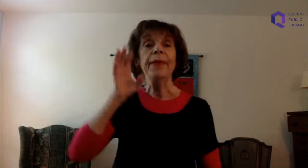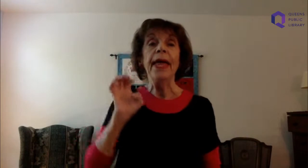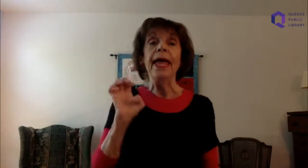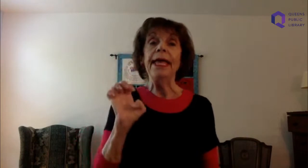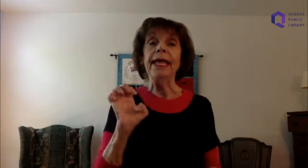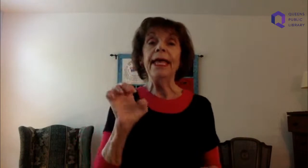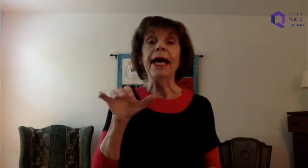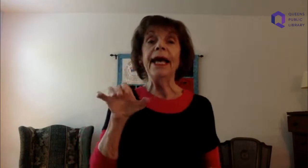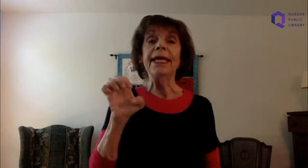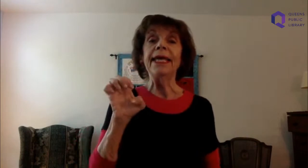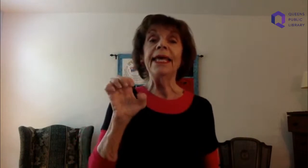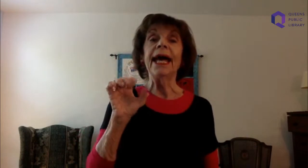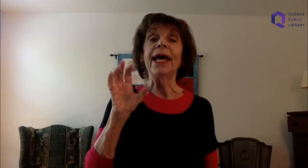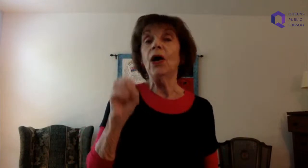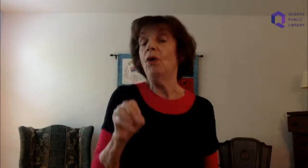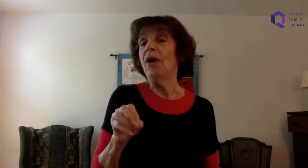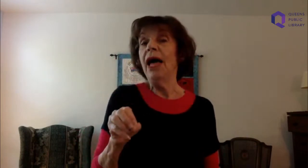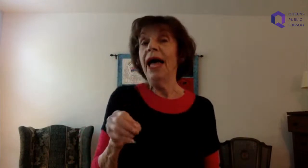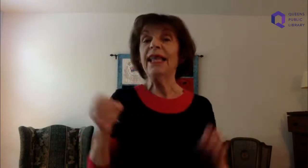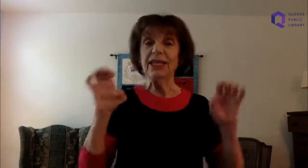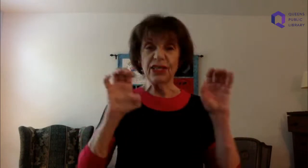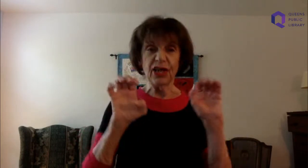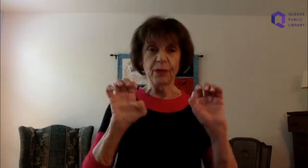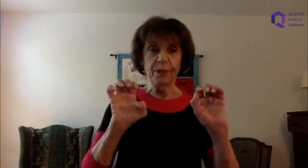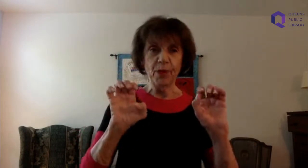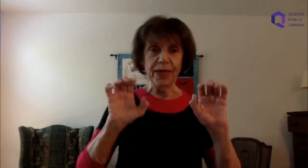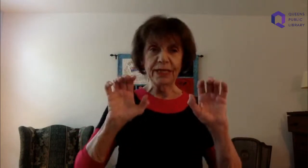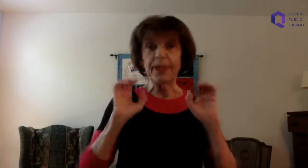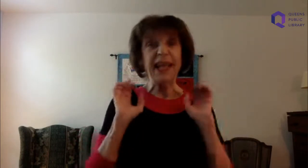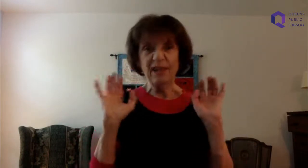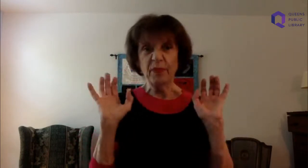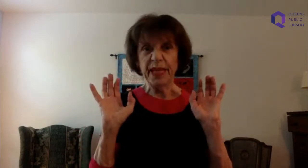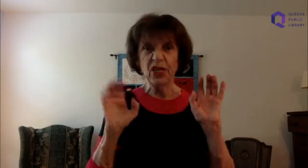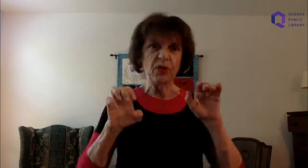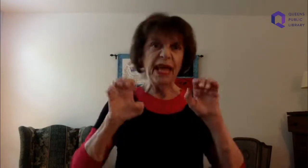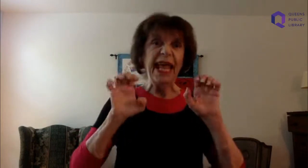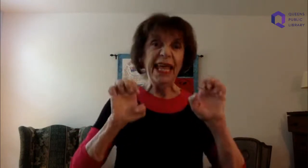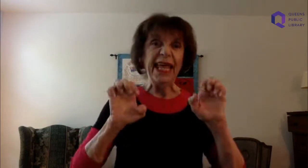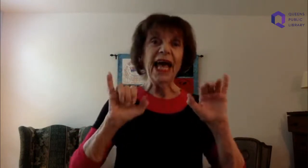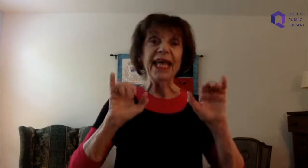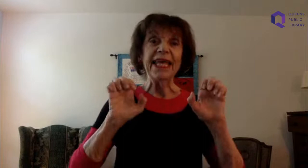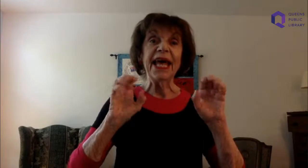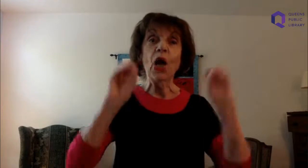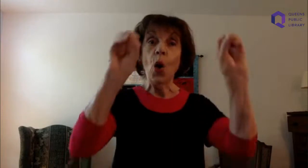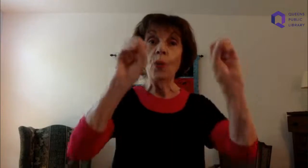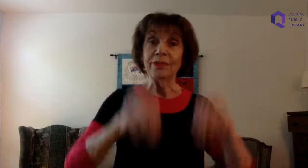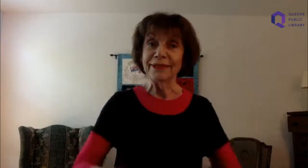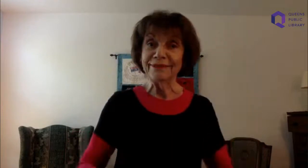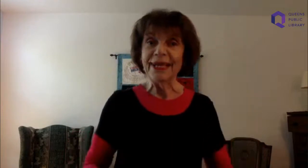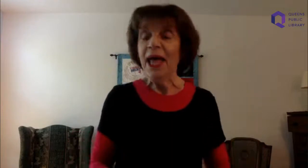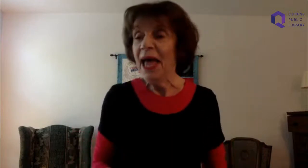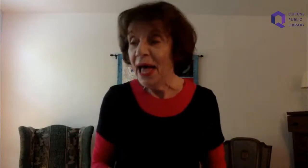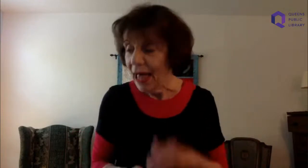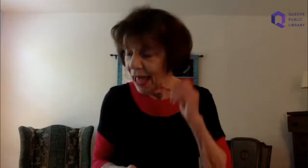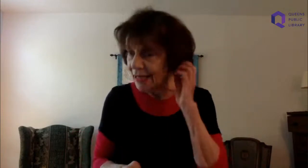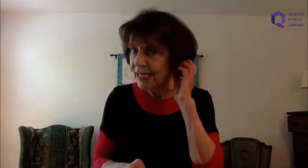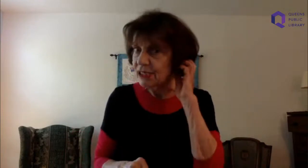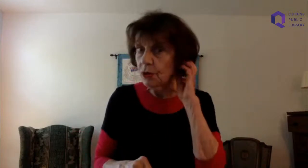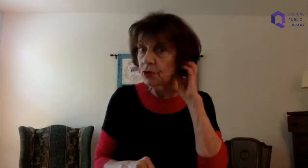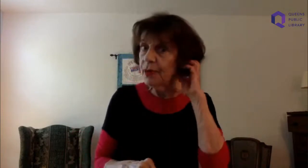farm. E-I-E-I-O. I like to sign with both hands, but not everybody can do that. E-I-E-I-O. And let's go. So we